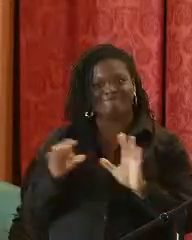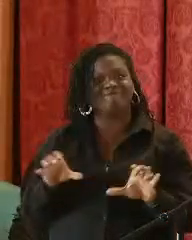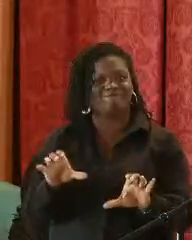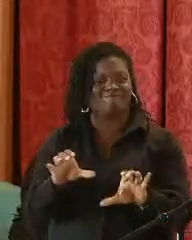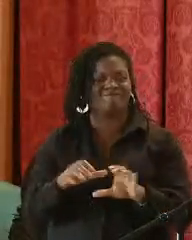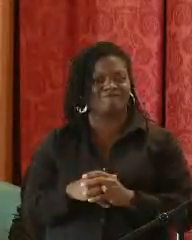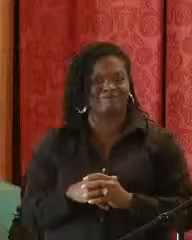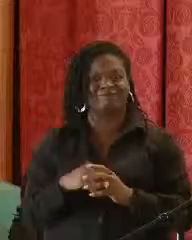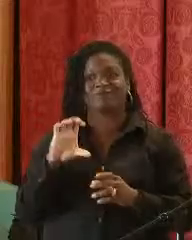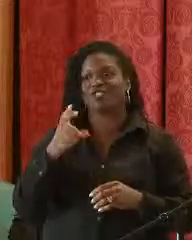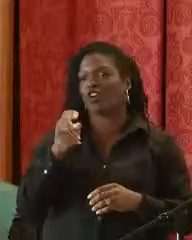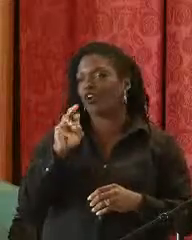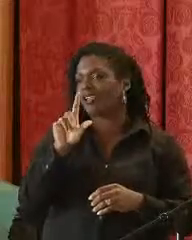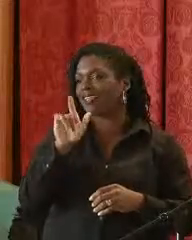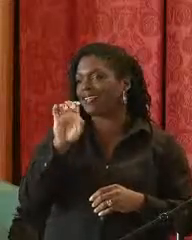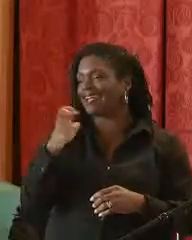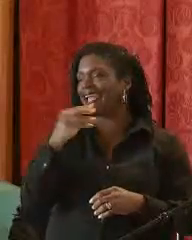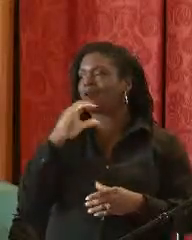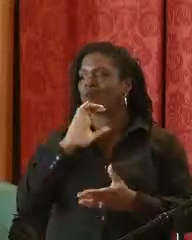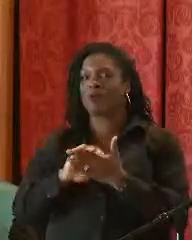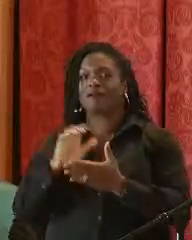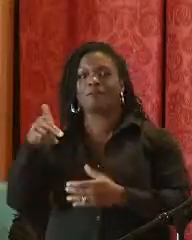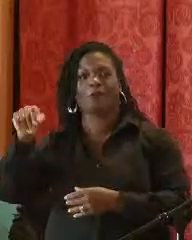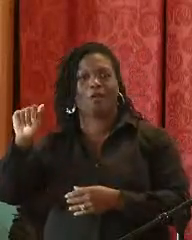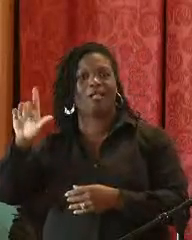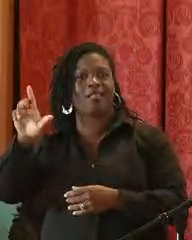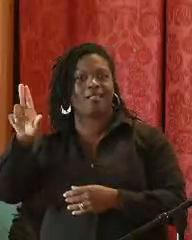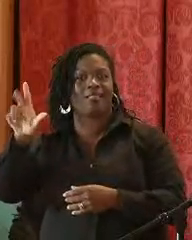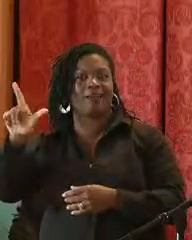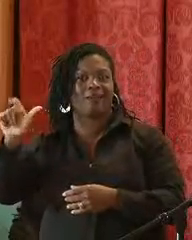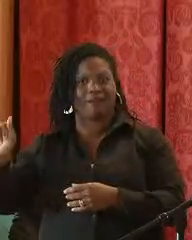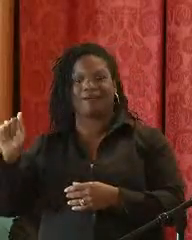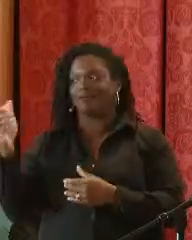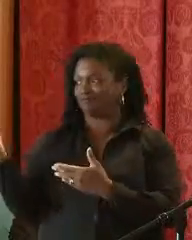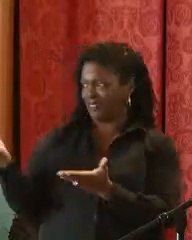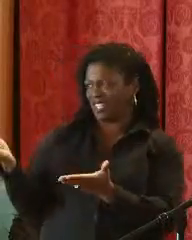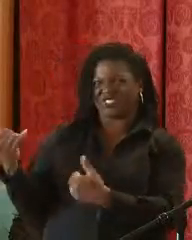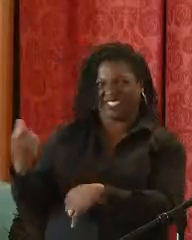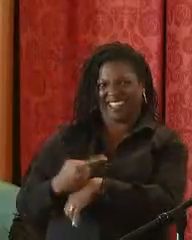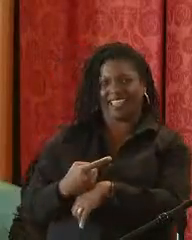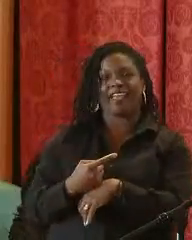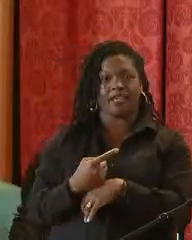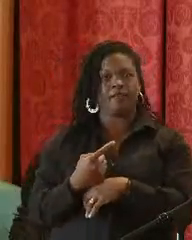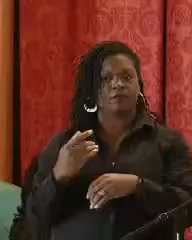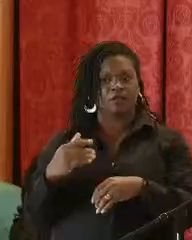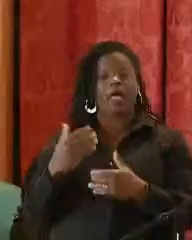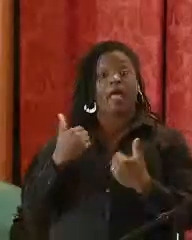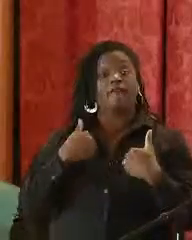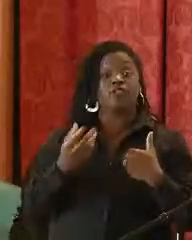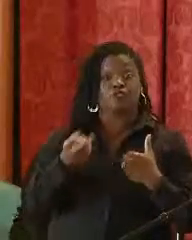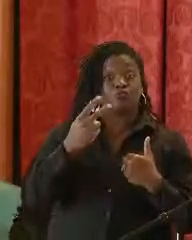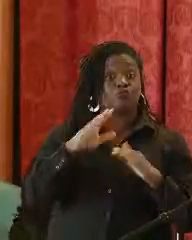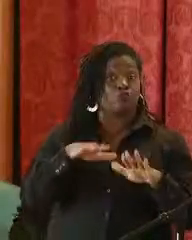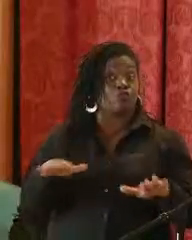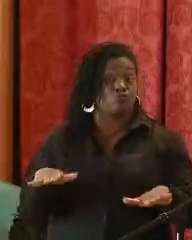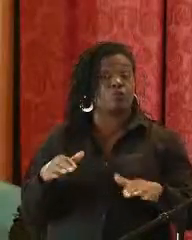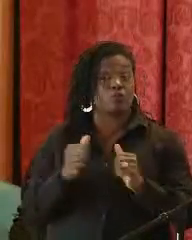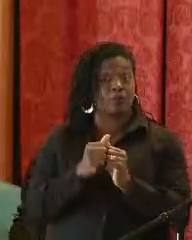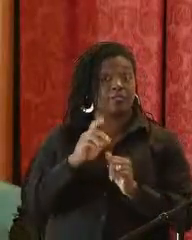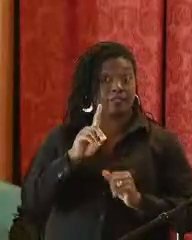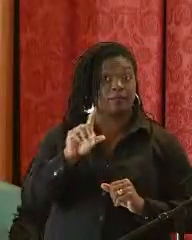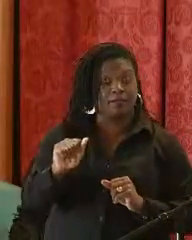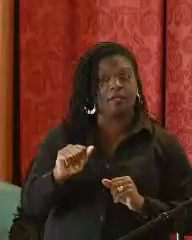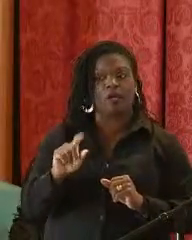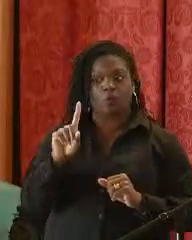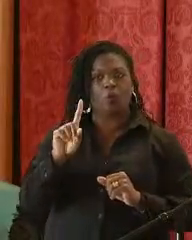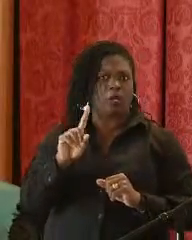Charlie and his wife Paula, who is here today, have raised two amazing children with disabilities, one of whom was adopted.